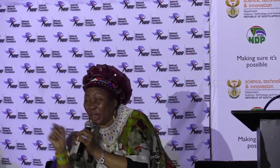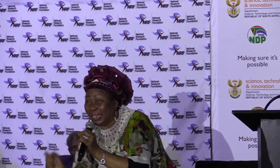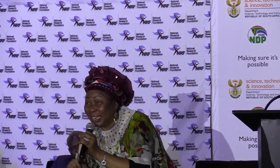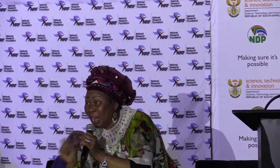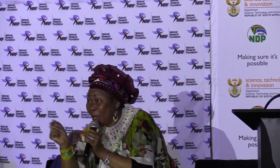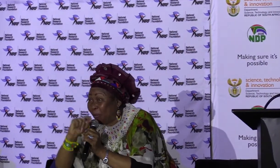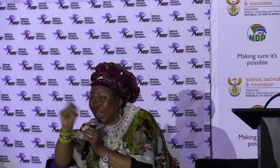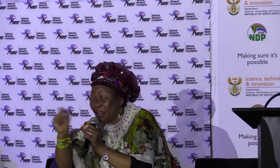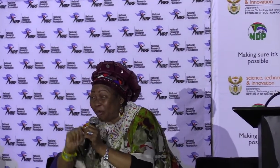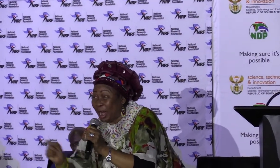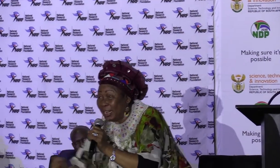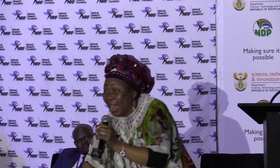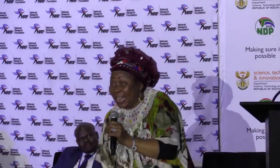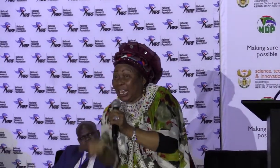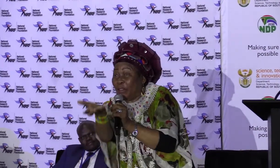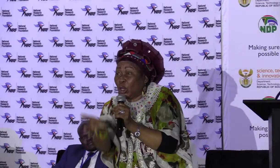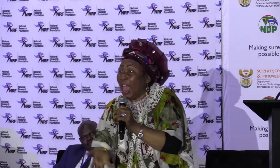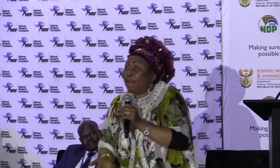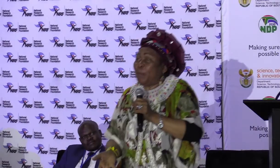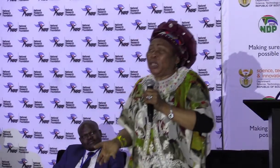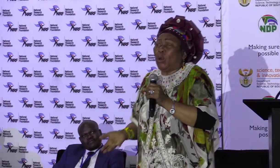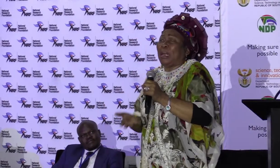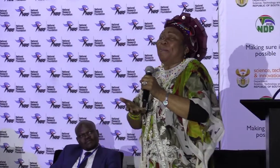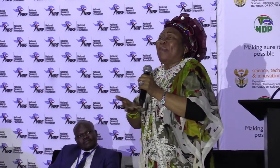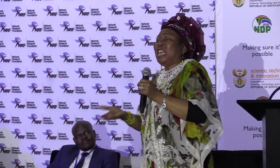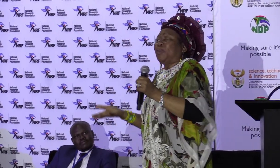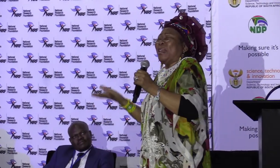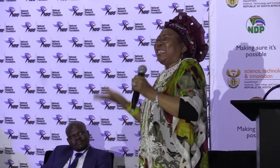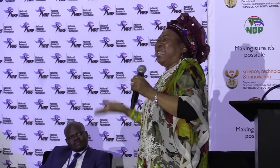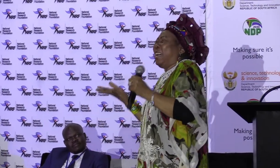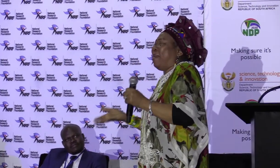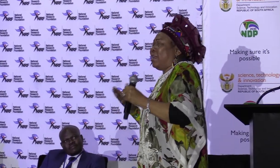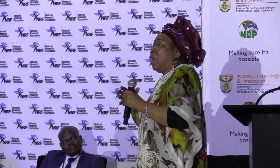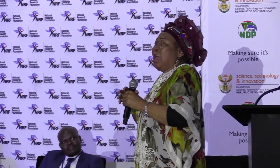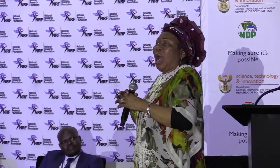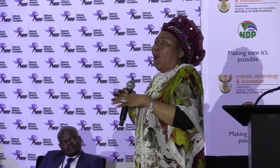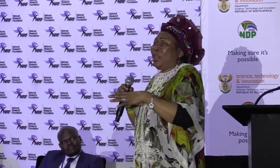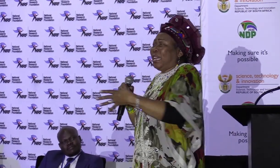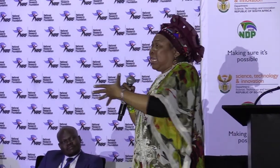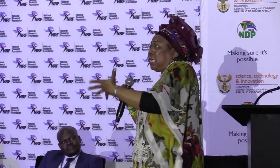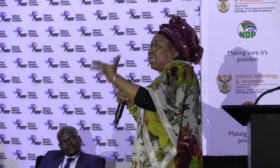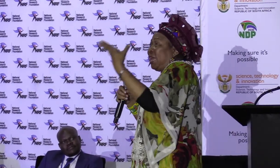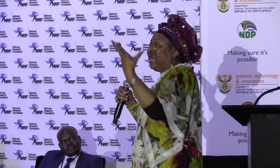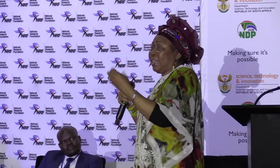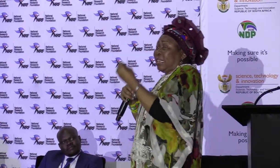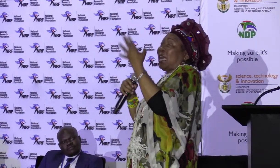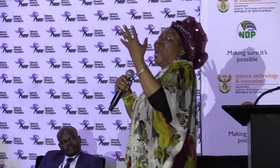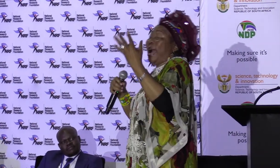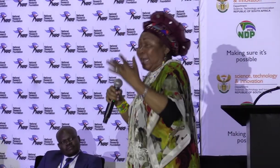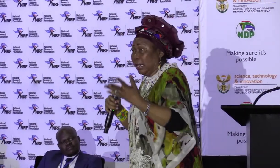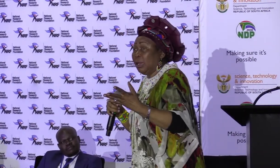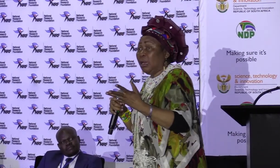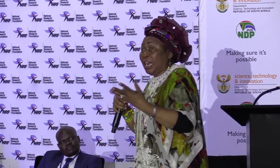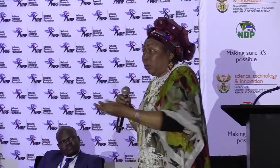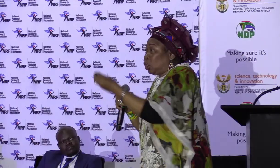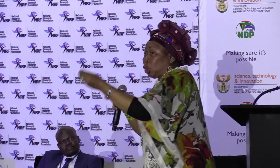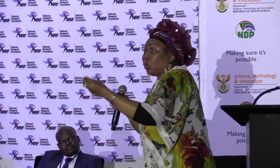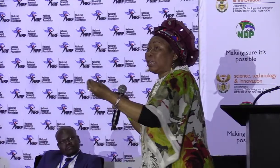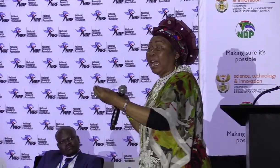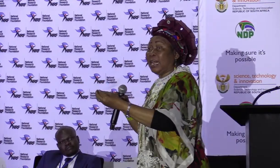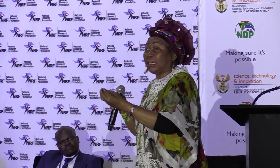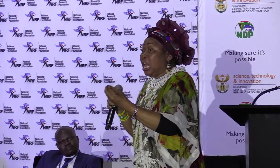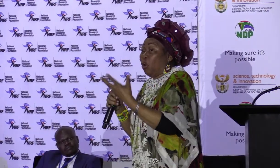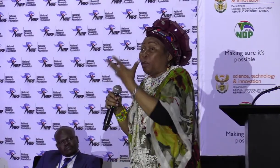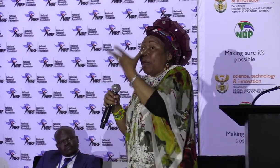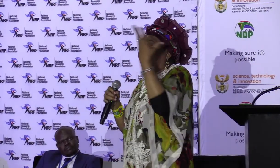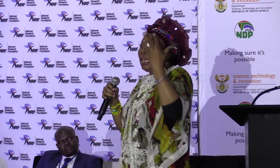make a portrait of another friend and give it. Everybody was amazed by this young man, how he had this skill, he had this eye, and he would